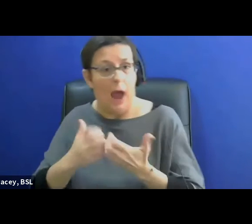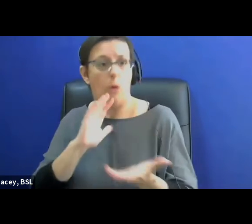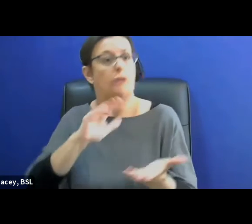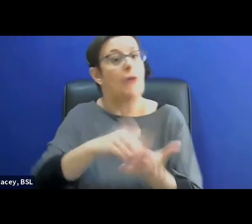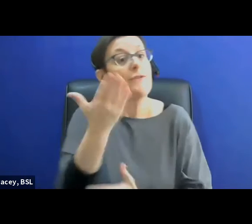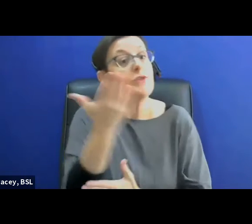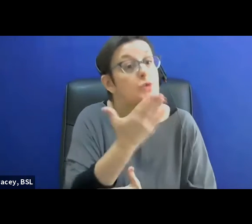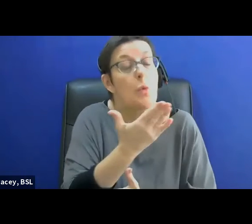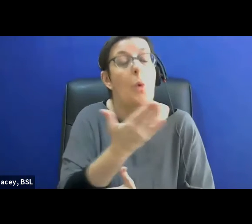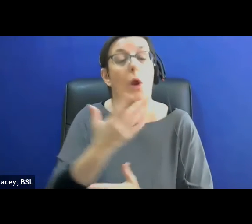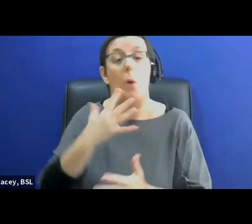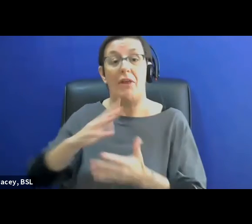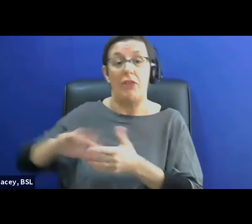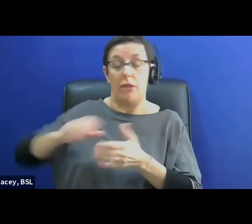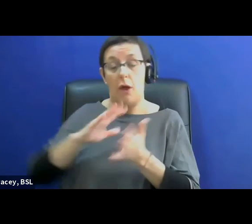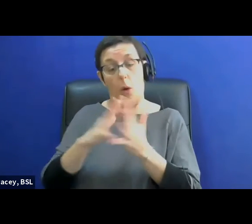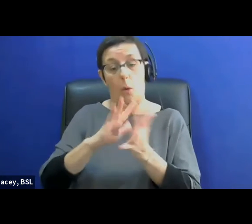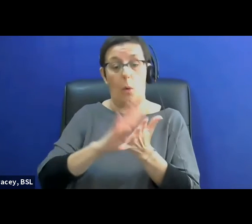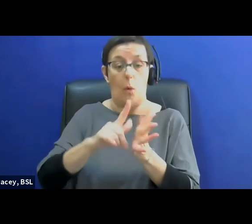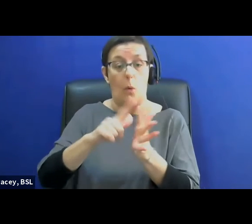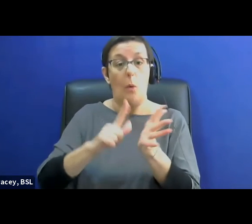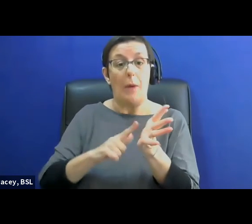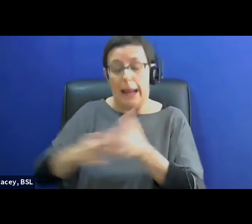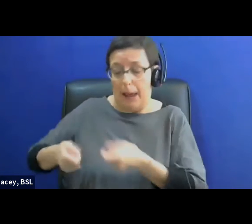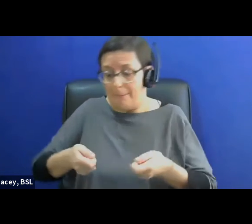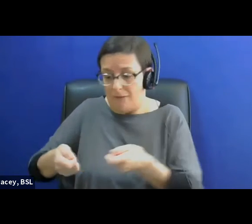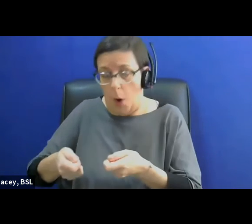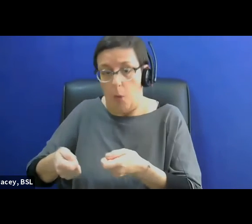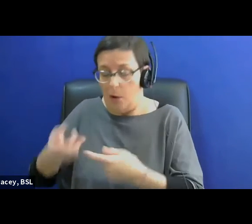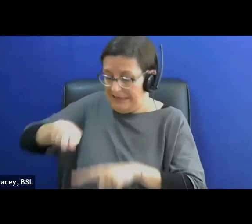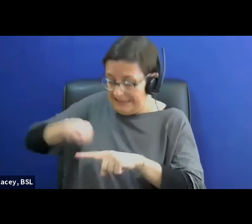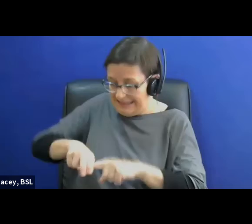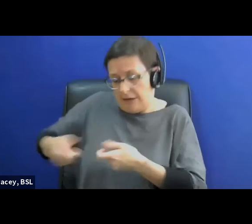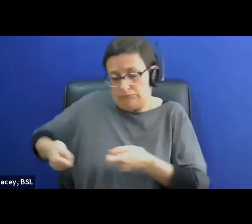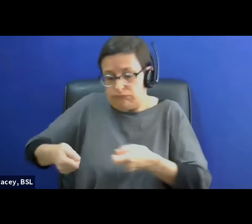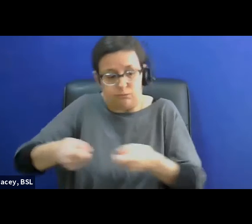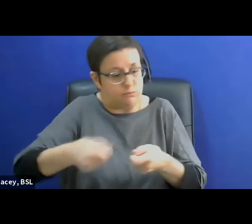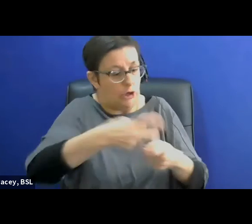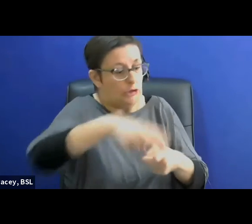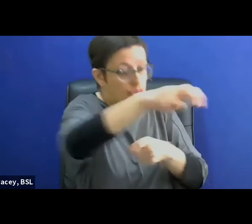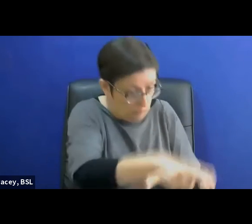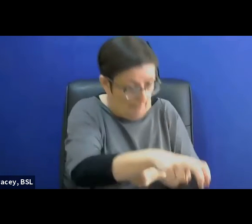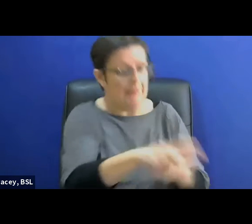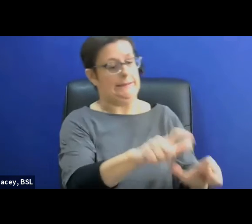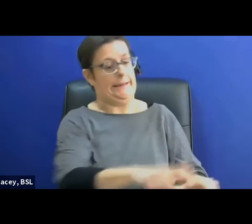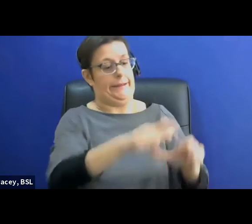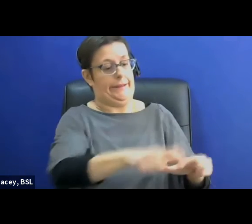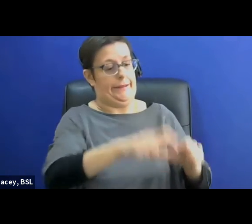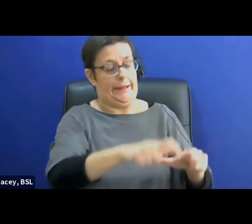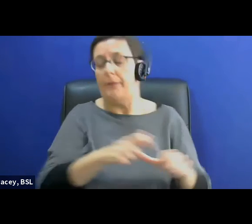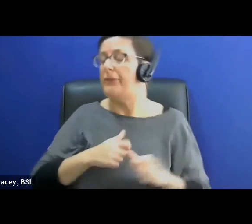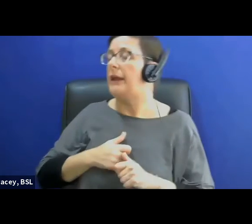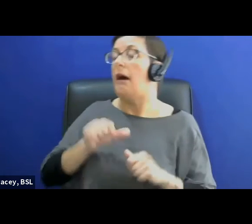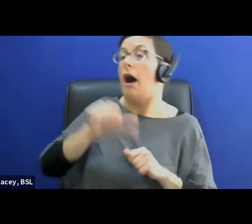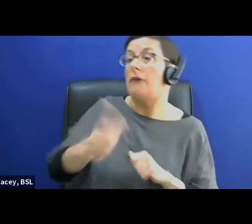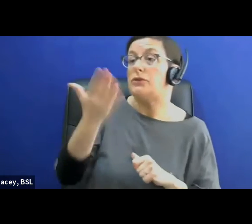the classroom, where he would then stay for the whole day until his mum came to pick him up from school, put him back in the wheelbarrow and took him home.